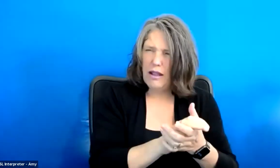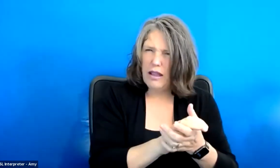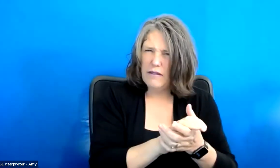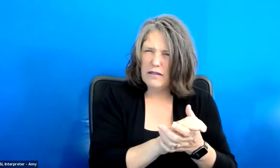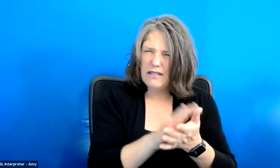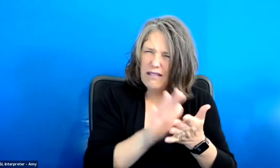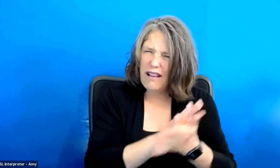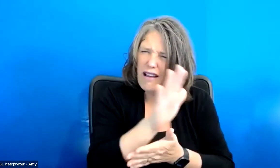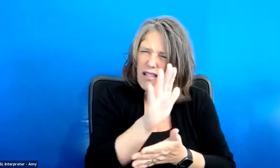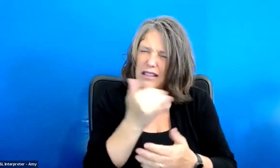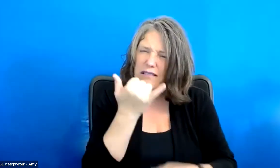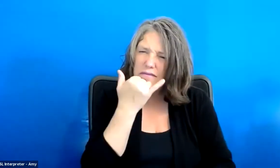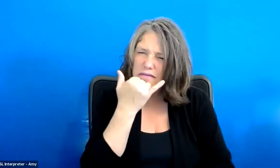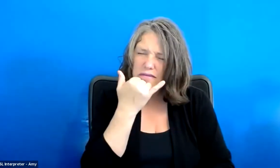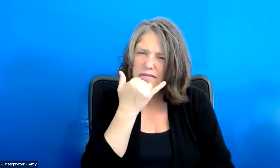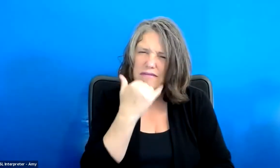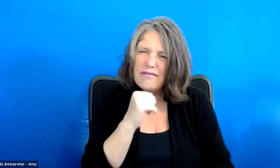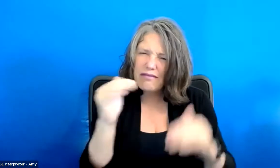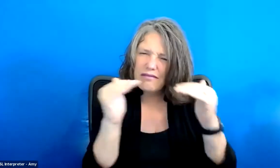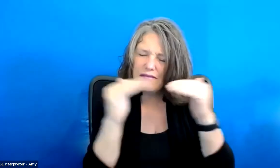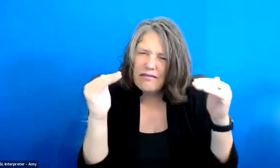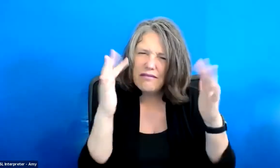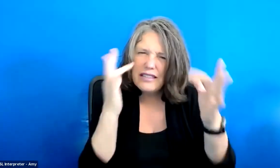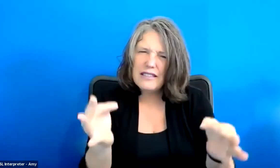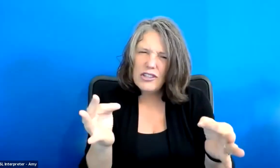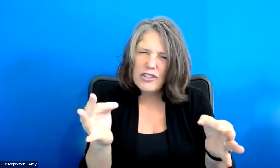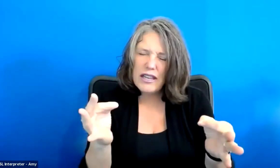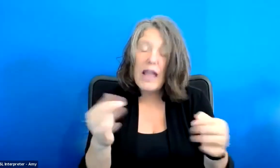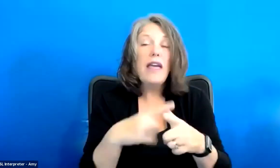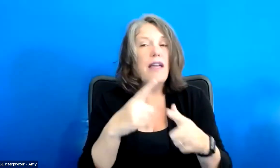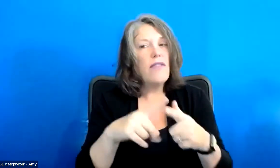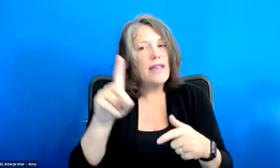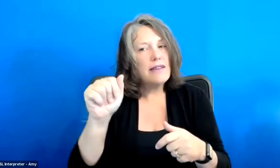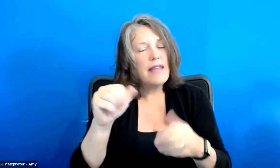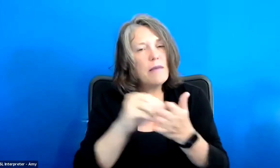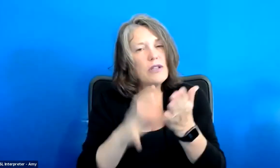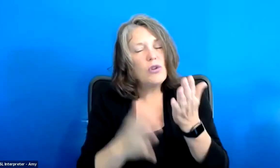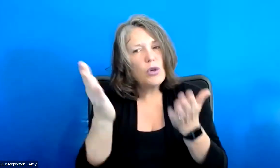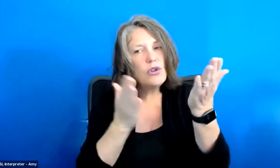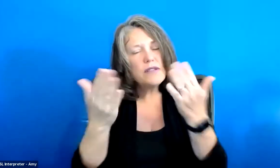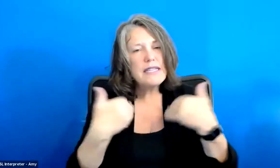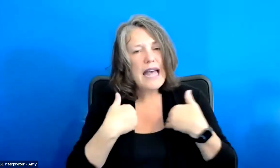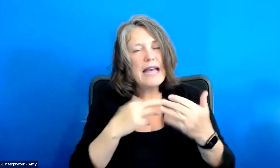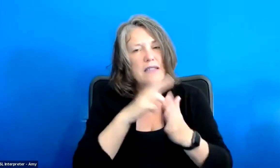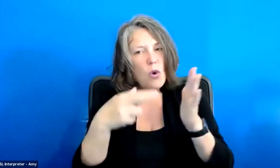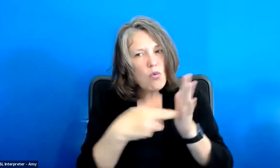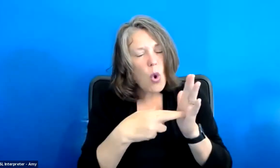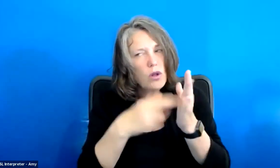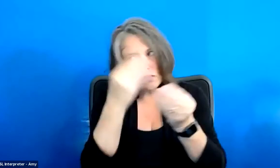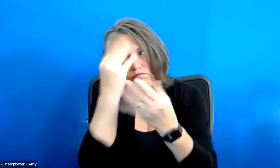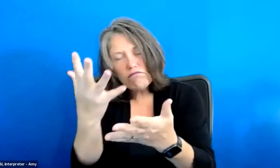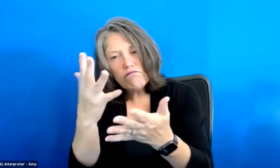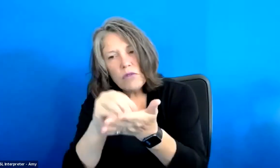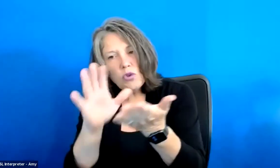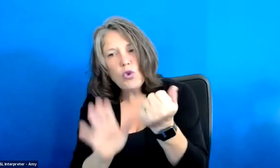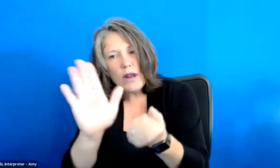unjust decision of a denial, then Disabled Student Services has the role of informing the student of